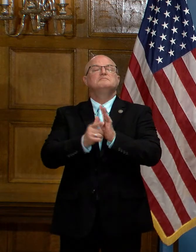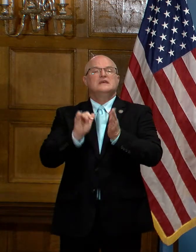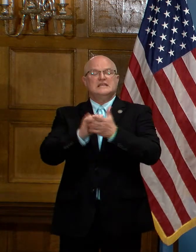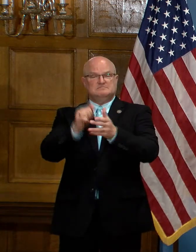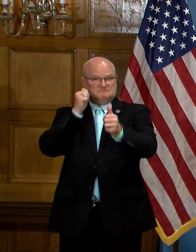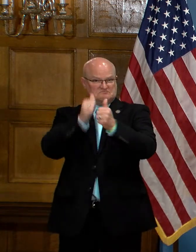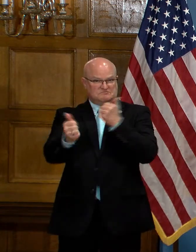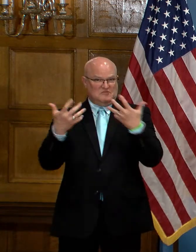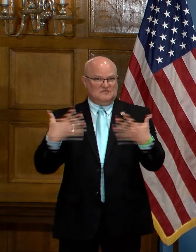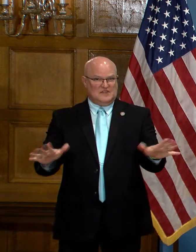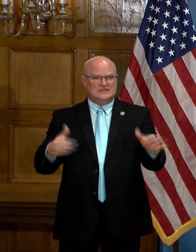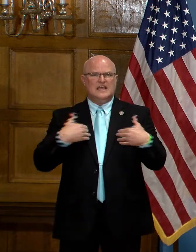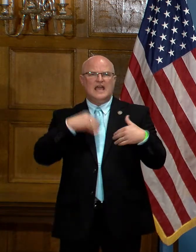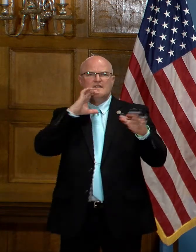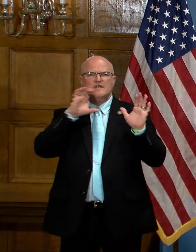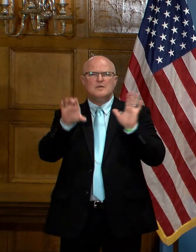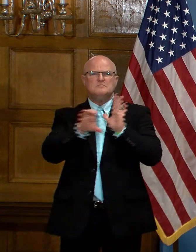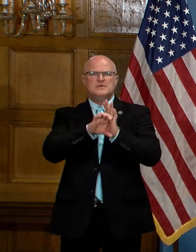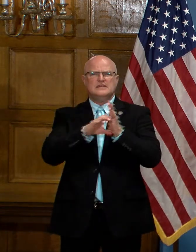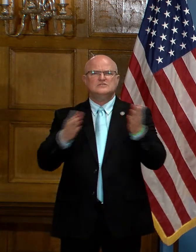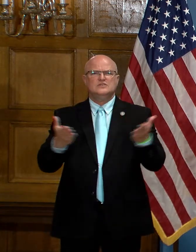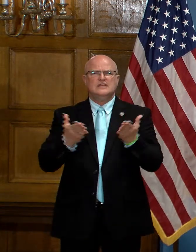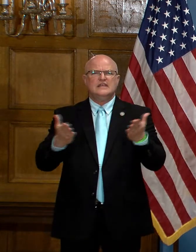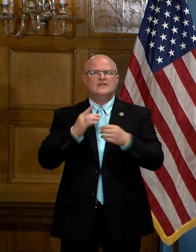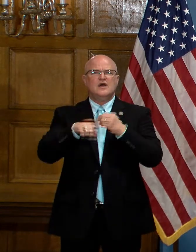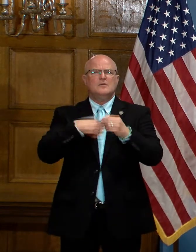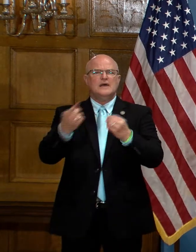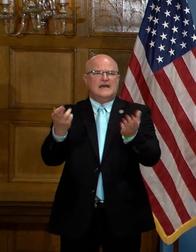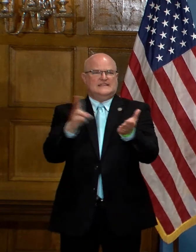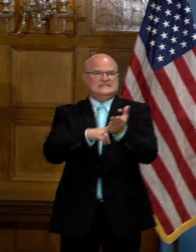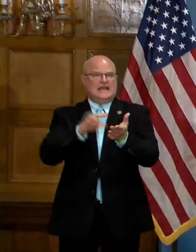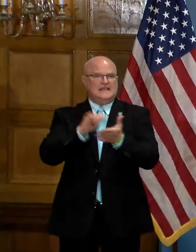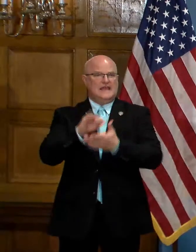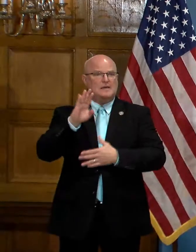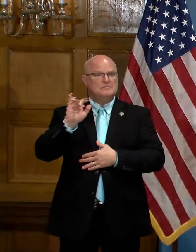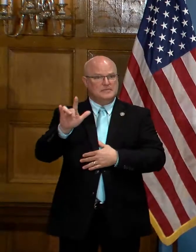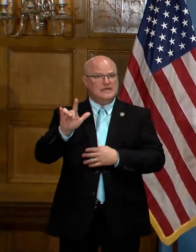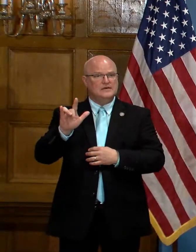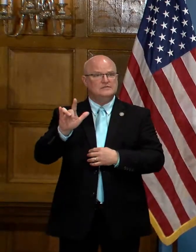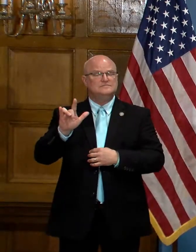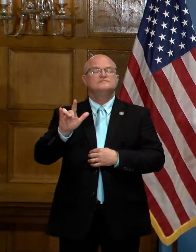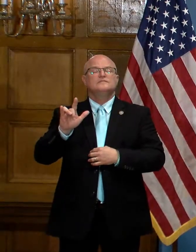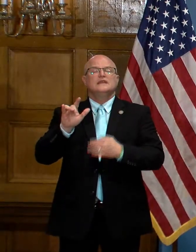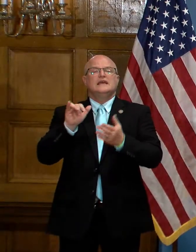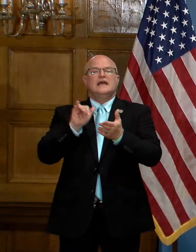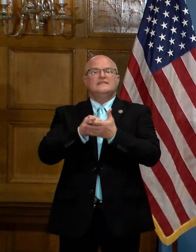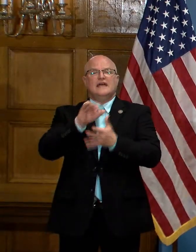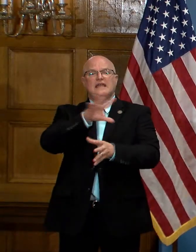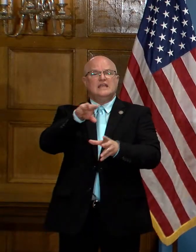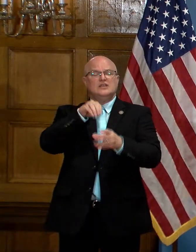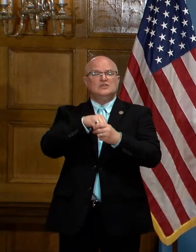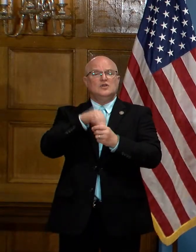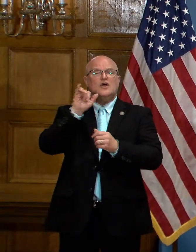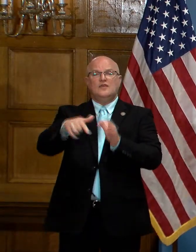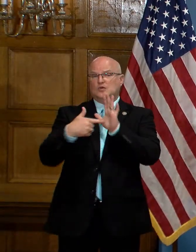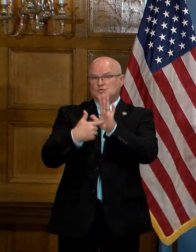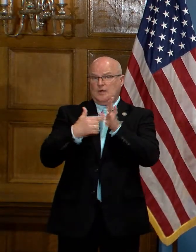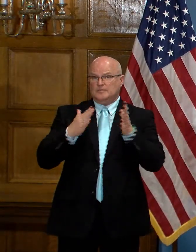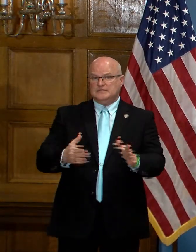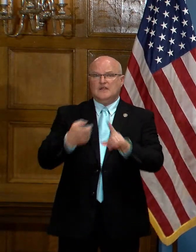been signed. I think we have a picture here of the signing of that bill, which included those